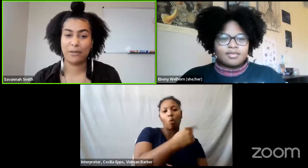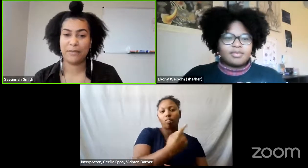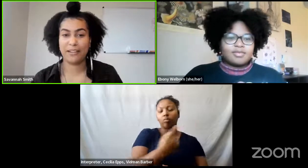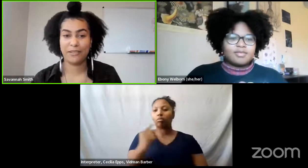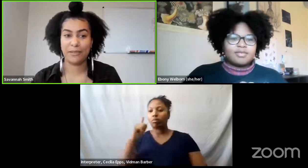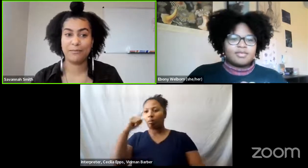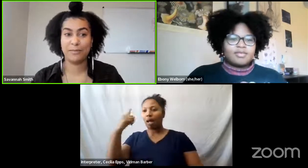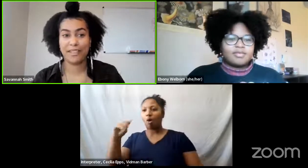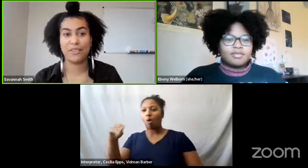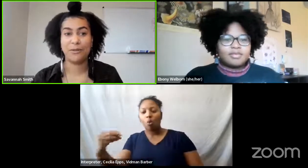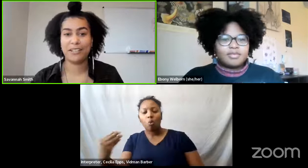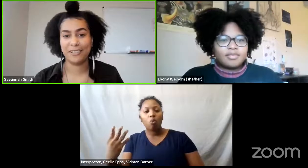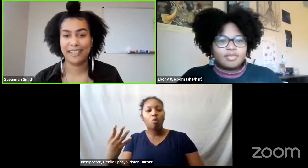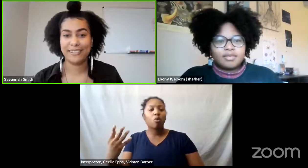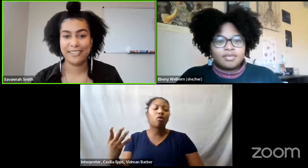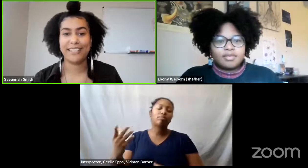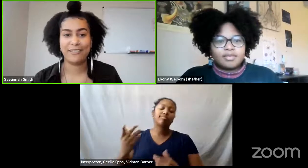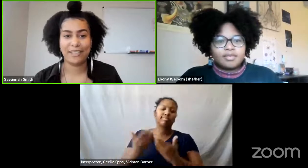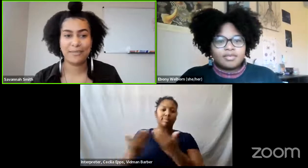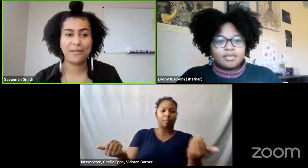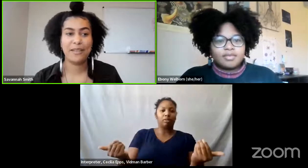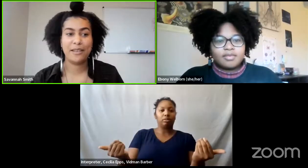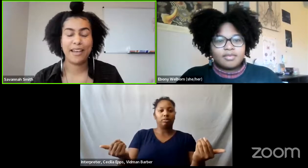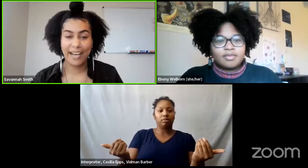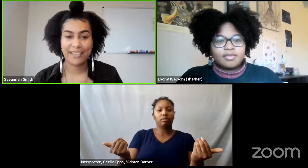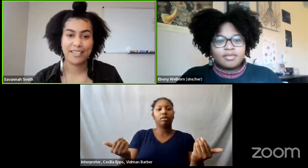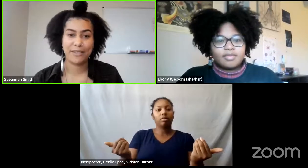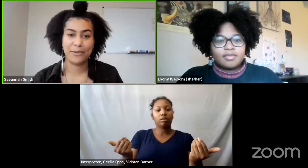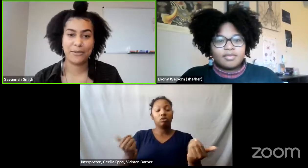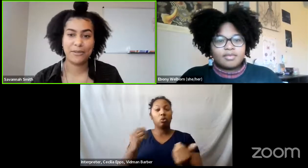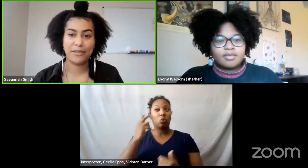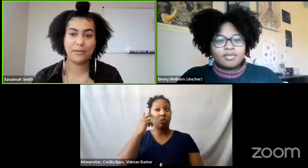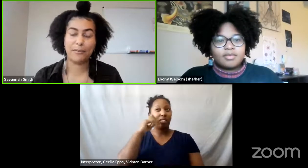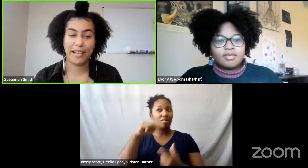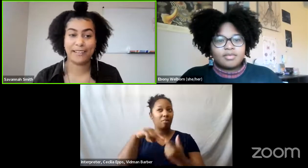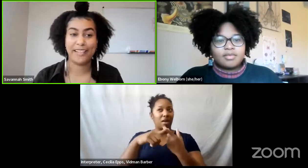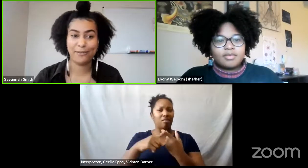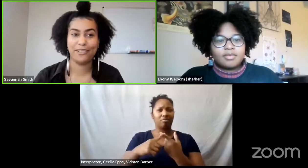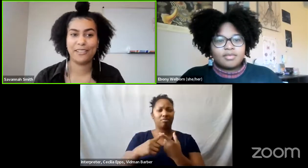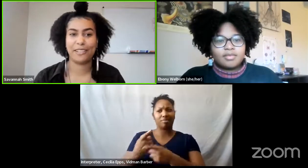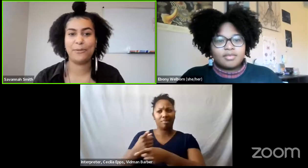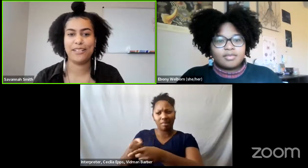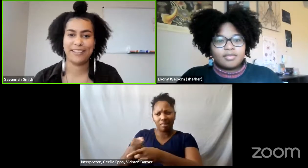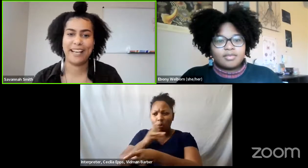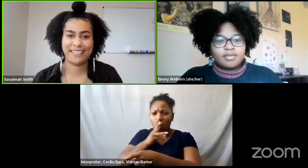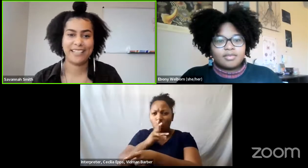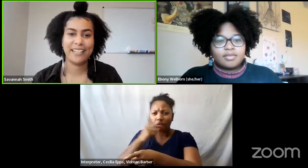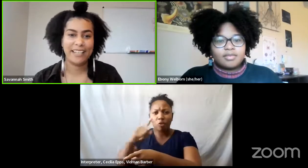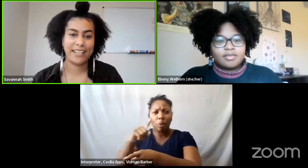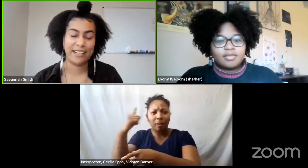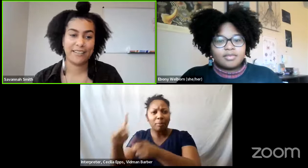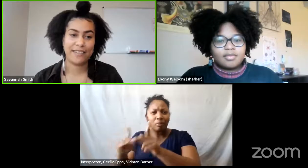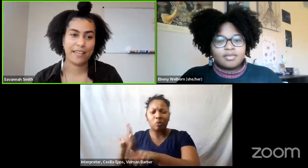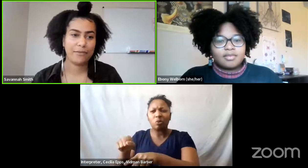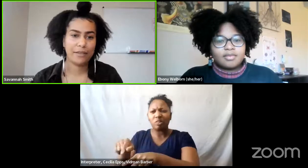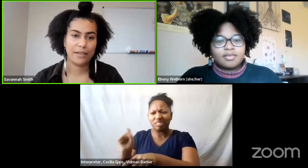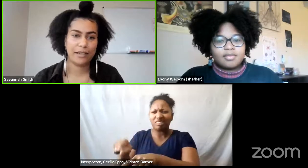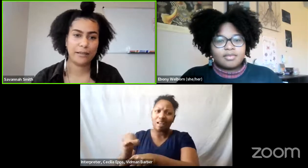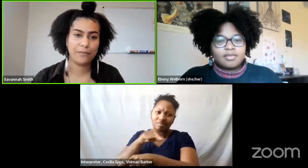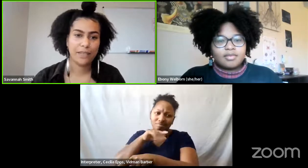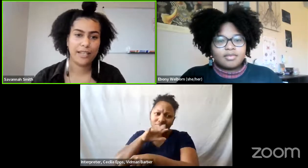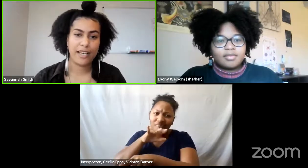stem all the way back from because the water they did give us access to back then literally was nasty and